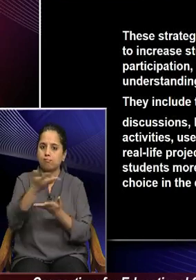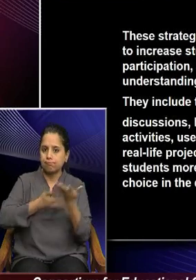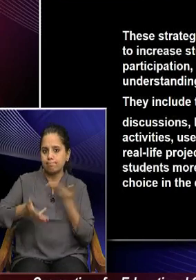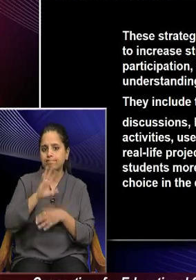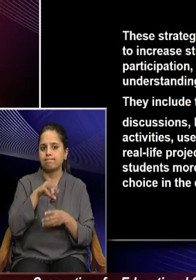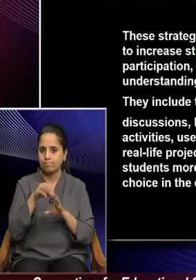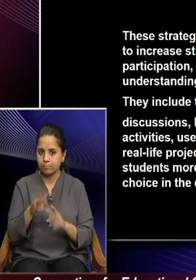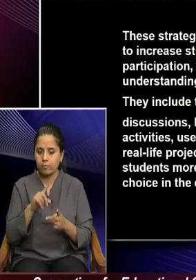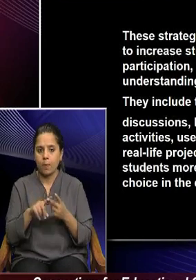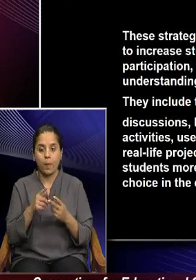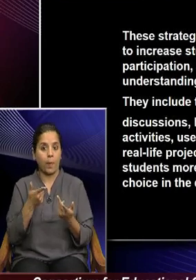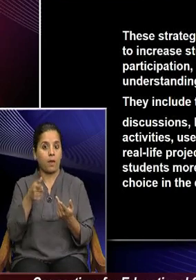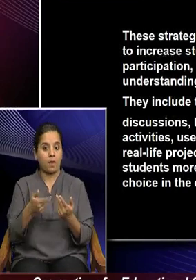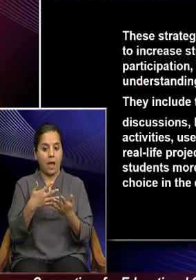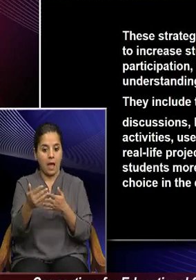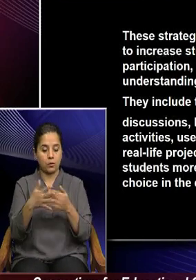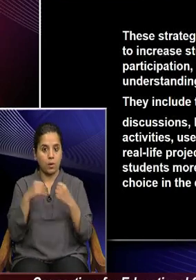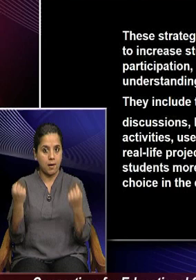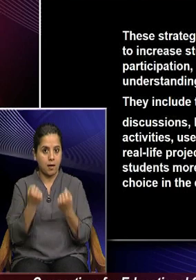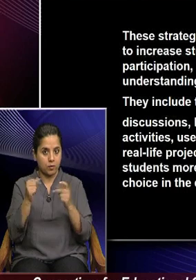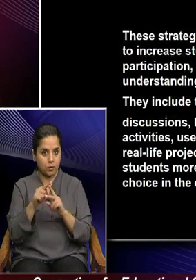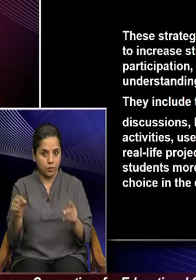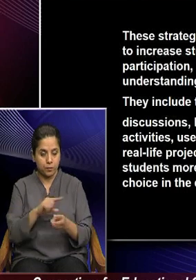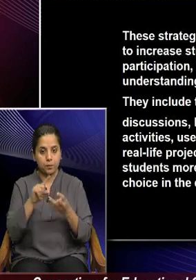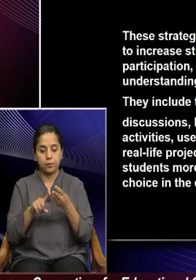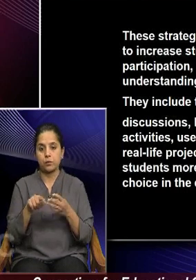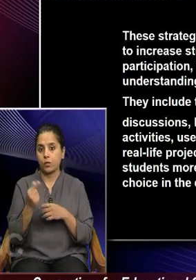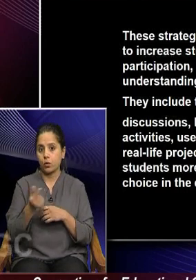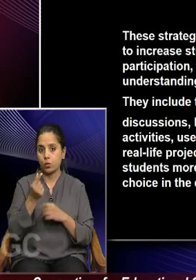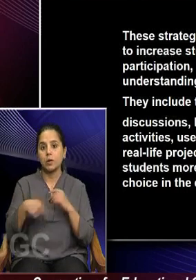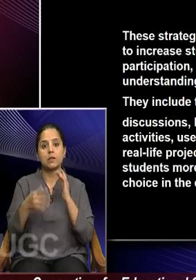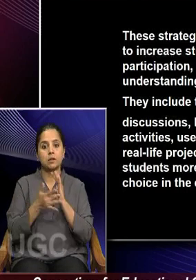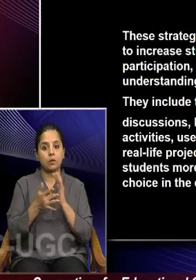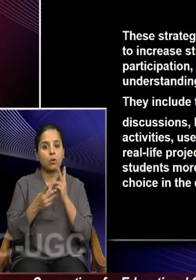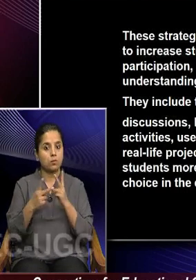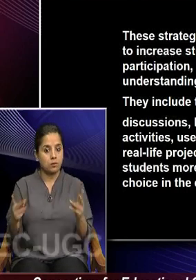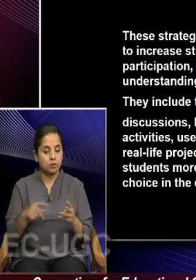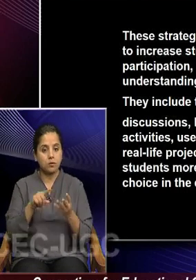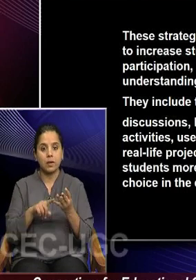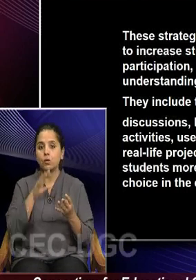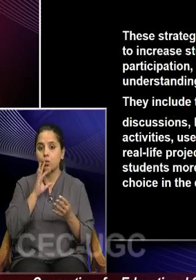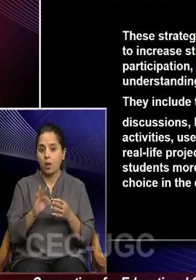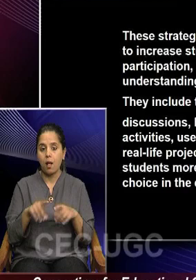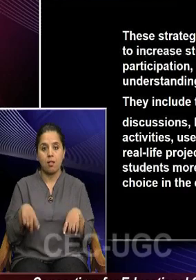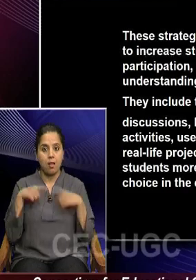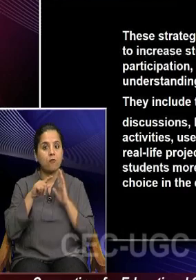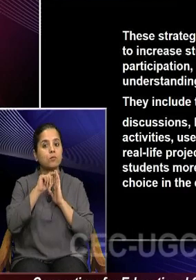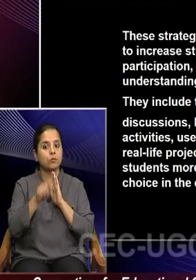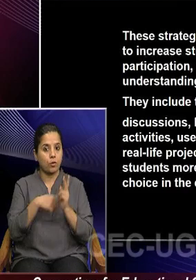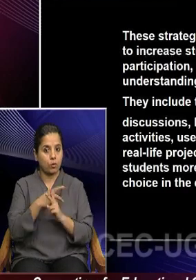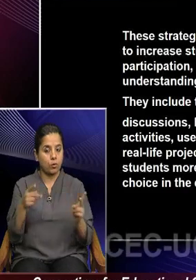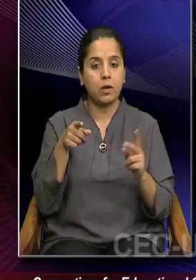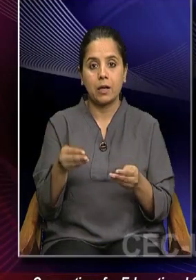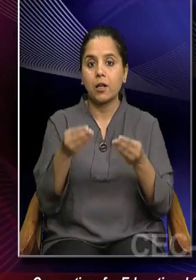discussions, hands-on activities, use of technology, the real-life projects, and